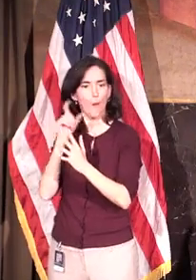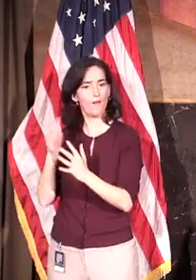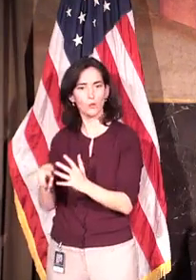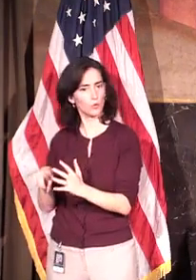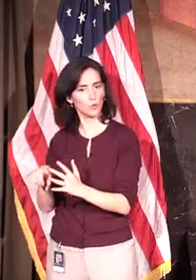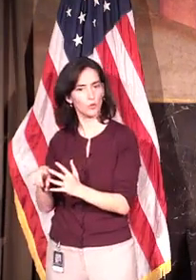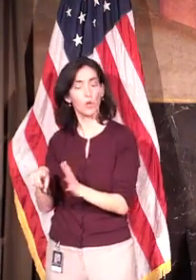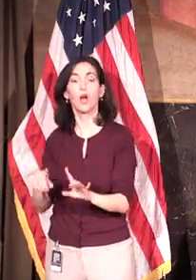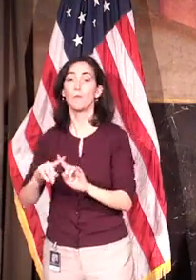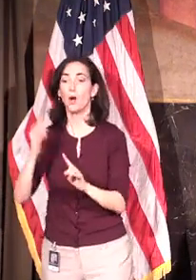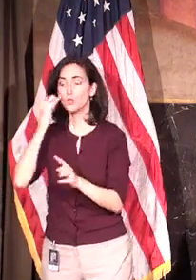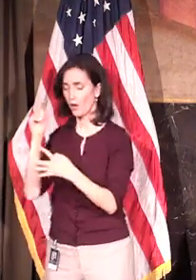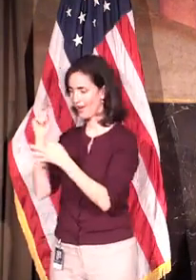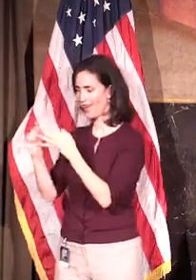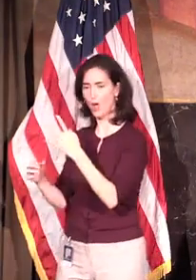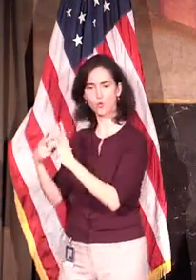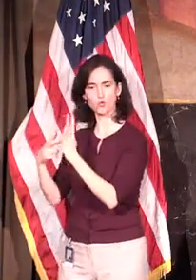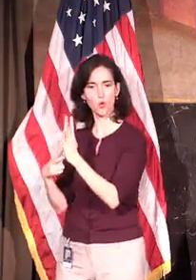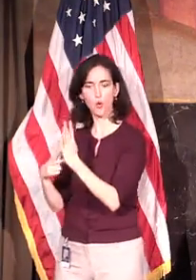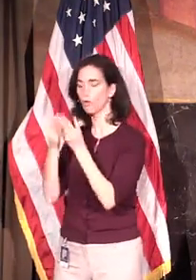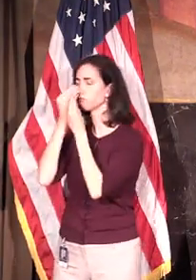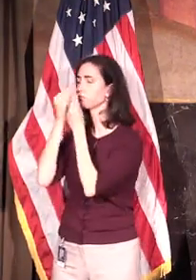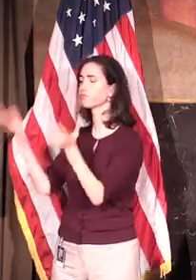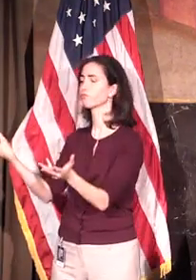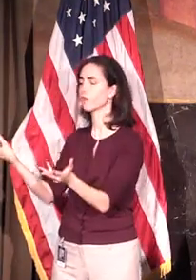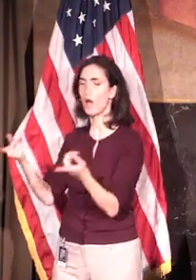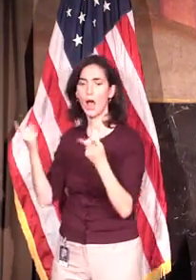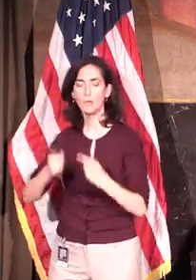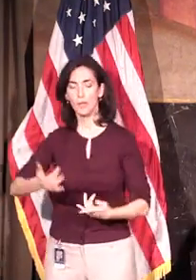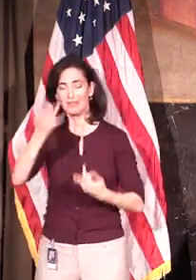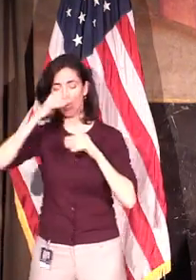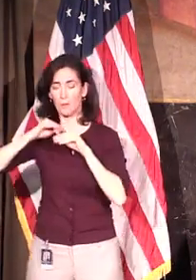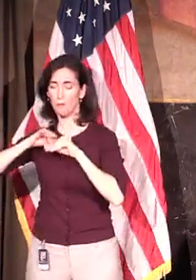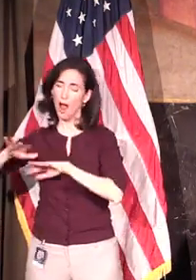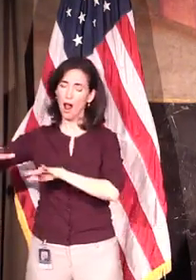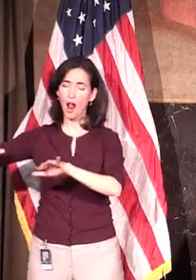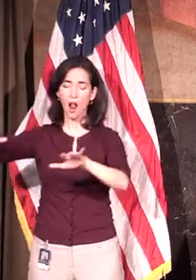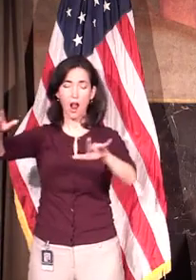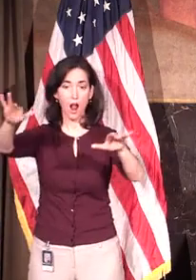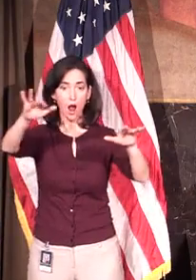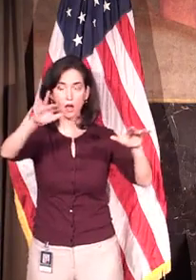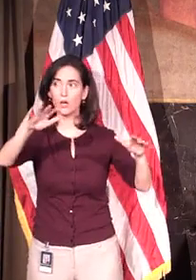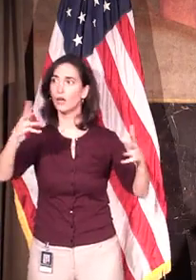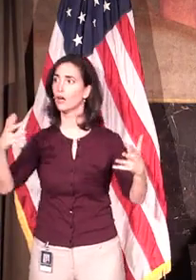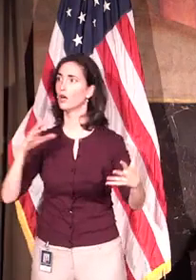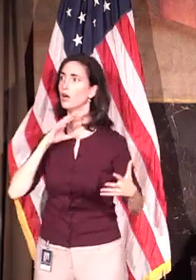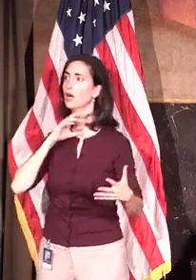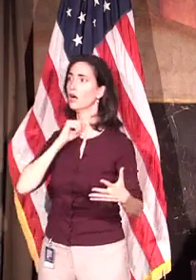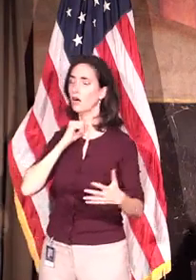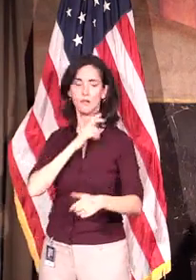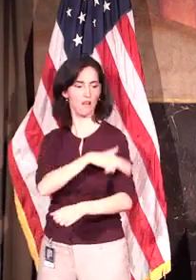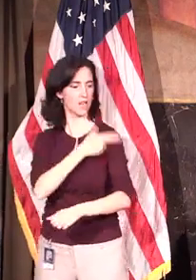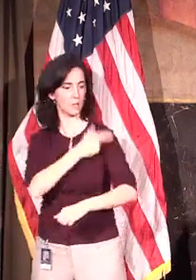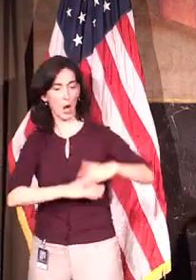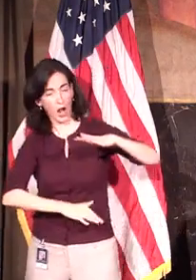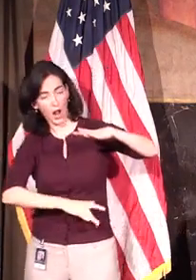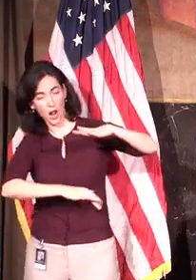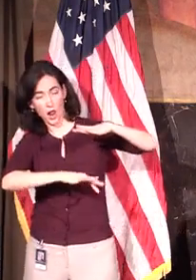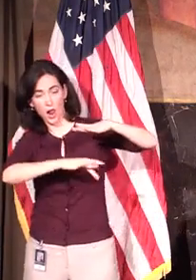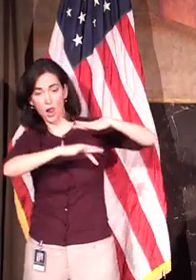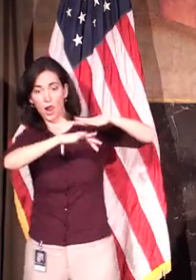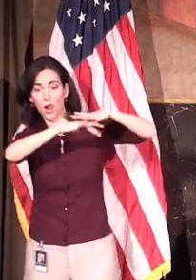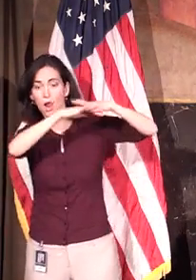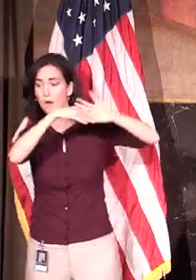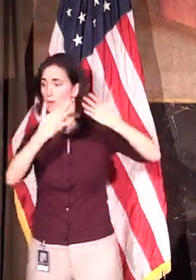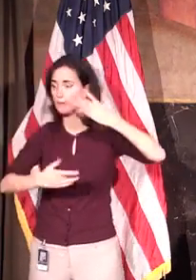Now, if we don't do those things and we end up with more transmission than we would otherwise experience, and our hospitals are threatened with